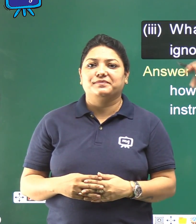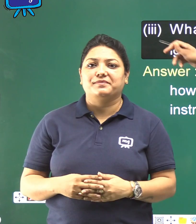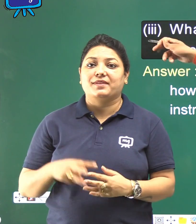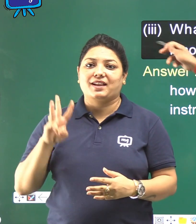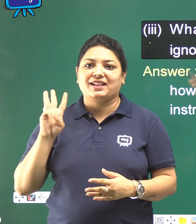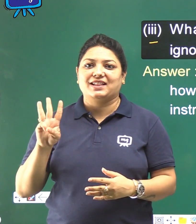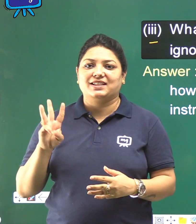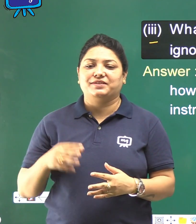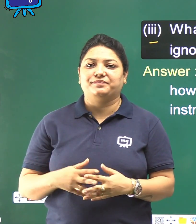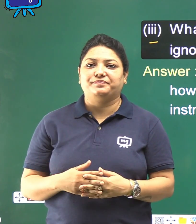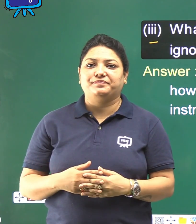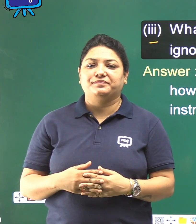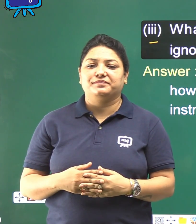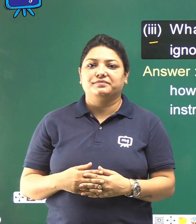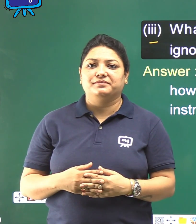Third,